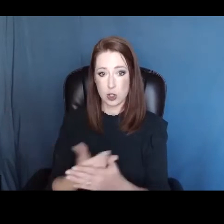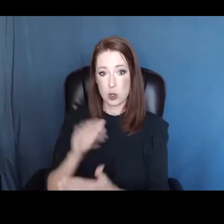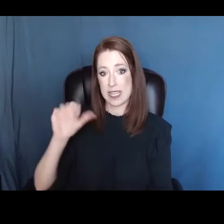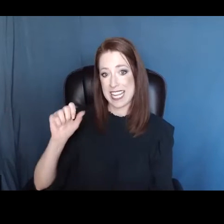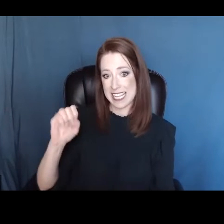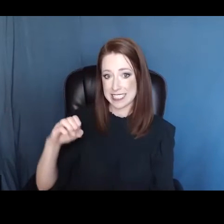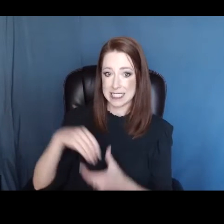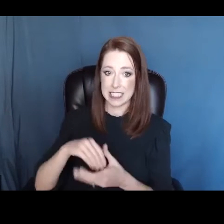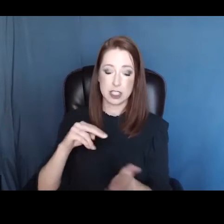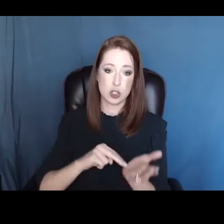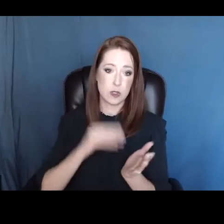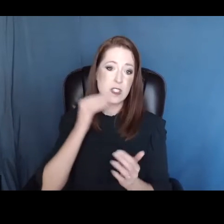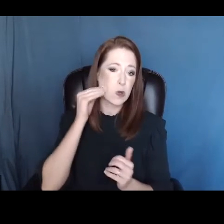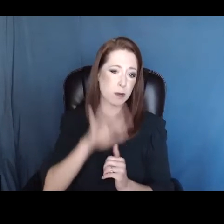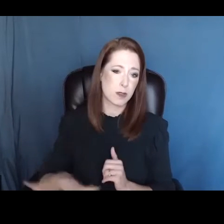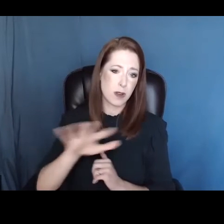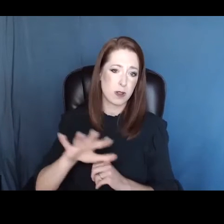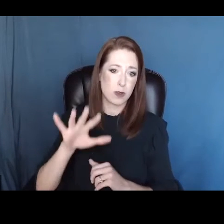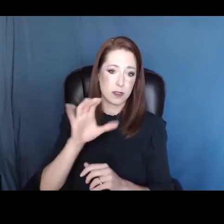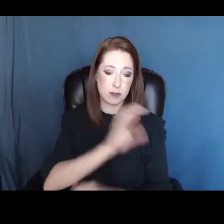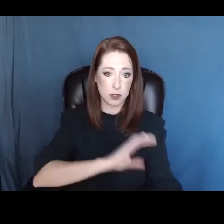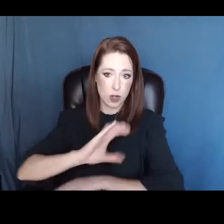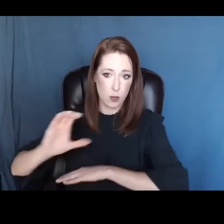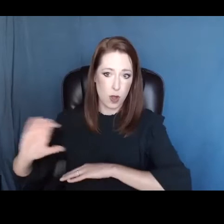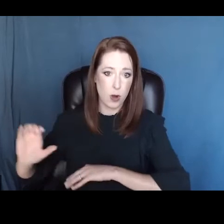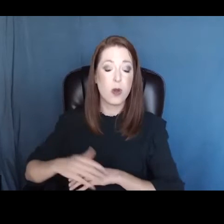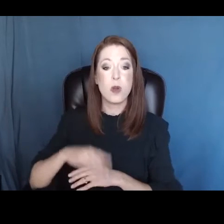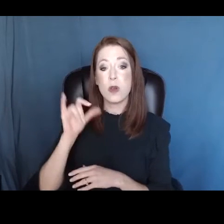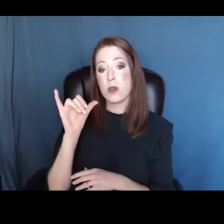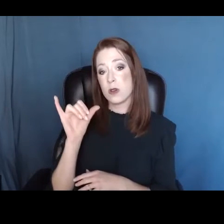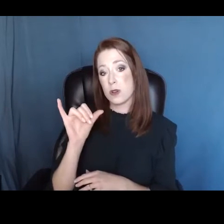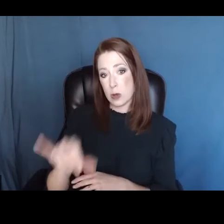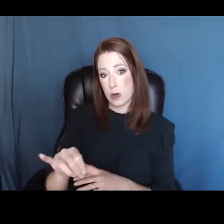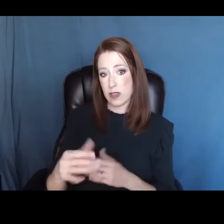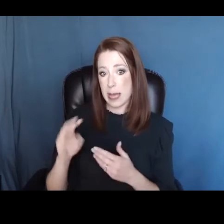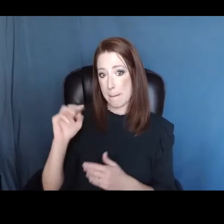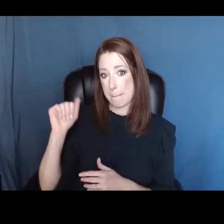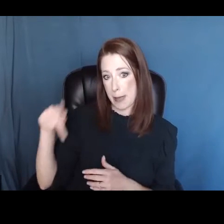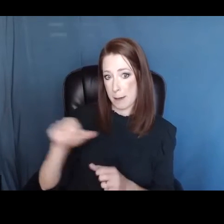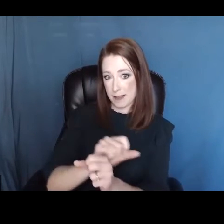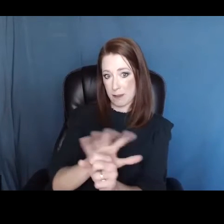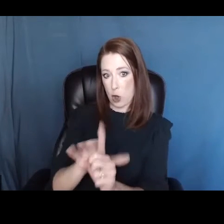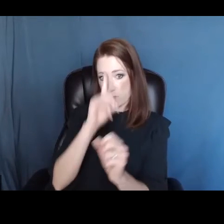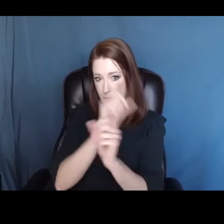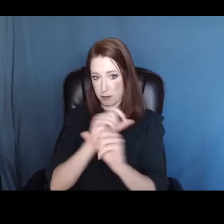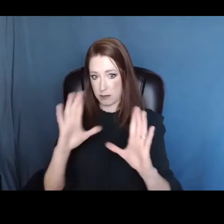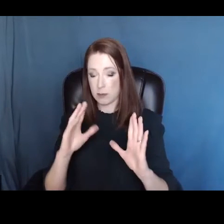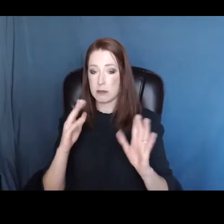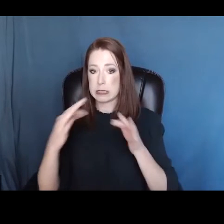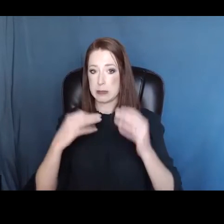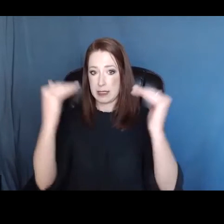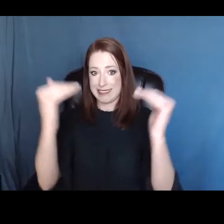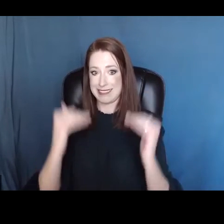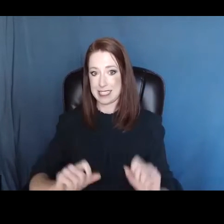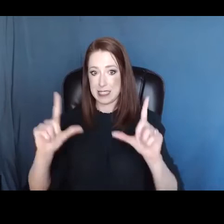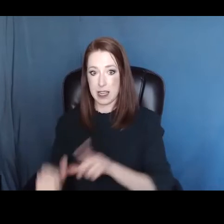nursing facilities across Colorado. So with these sort of COVID maps in mind, I'd like to move on to the next slide and turn it back to